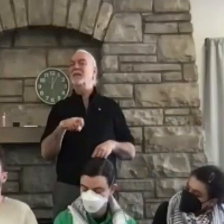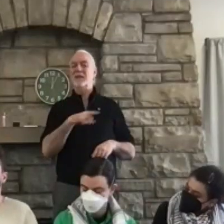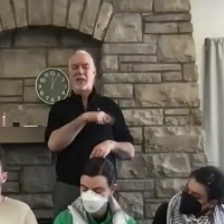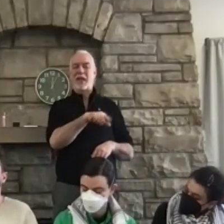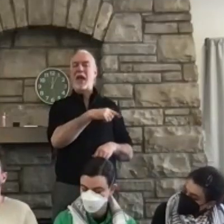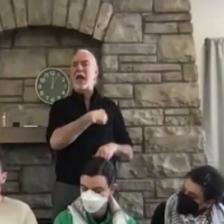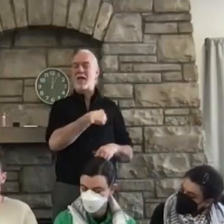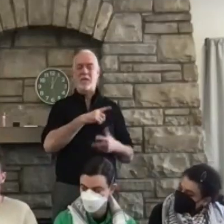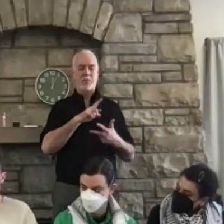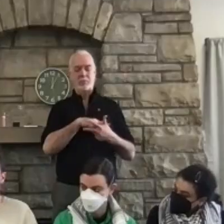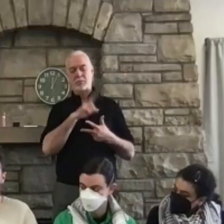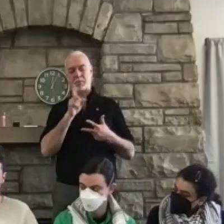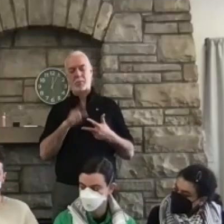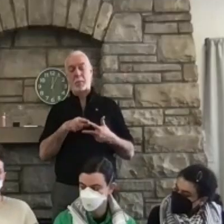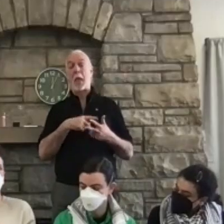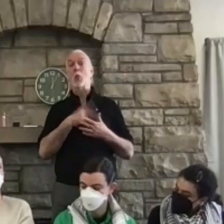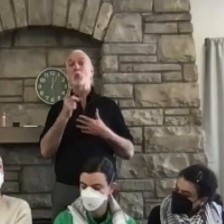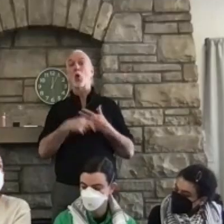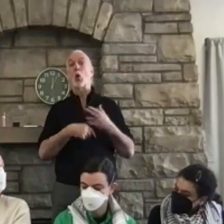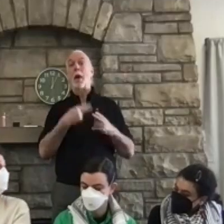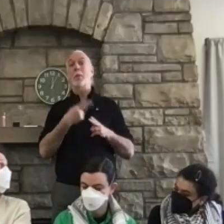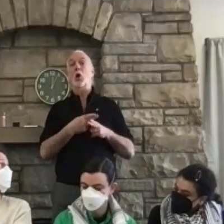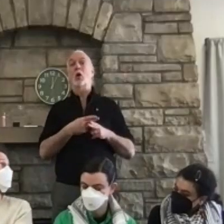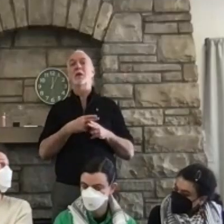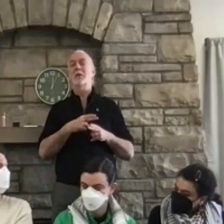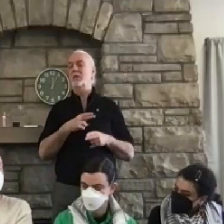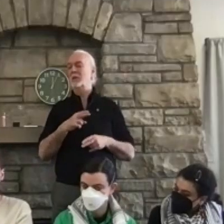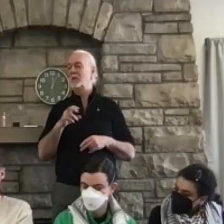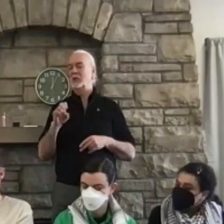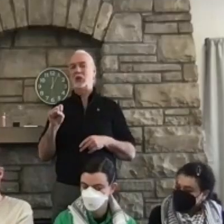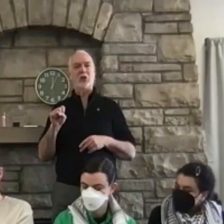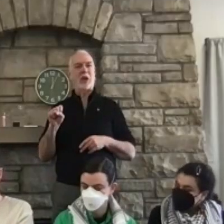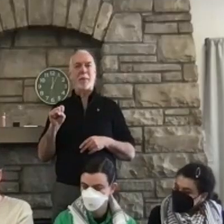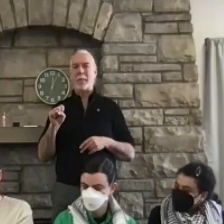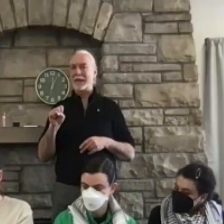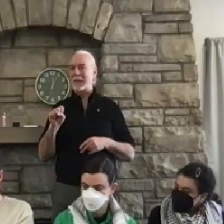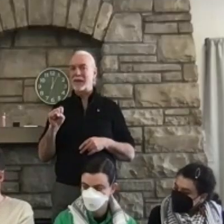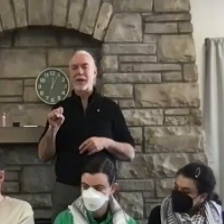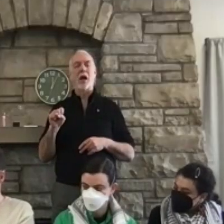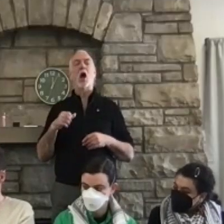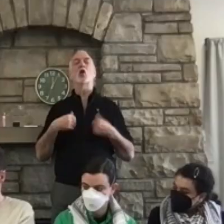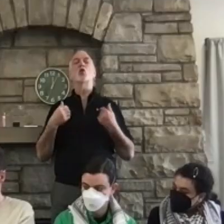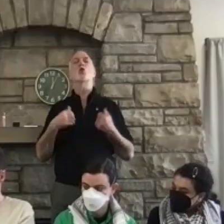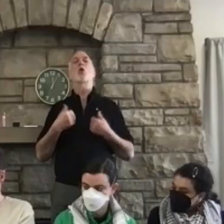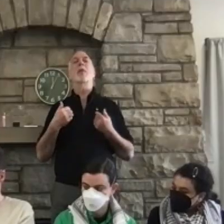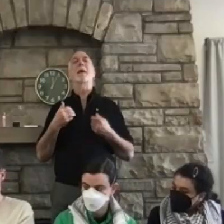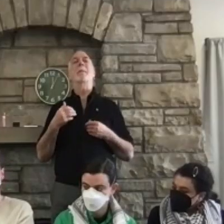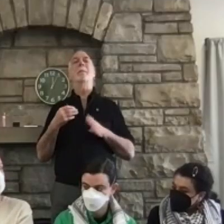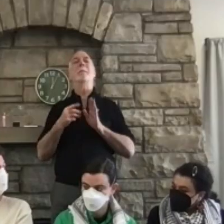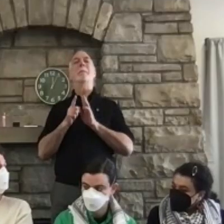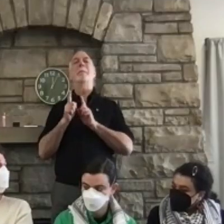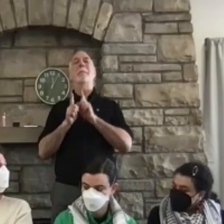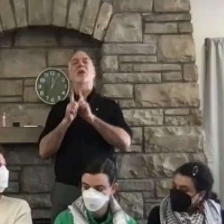them. They have a program called Shababik, a youth mentorship program,